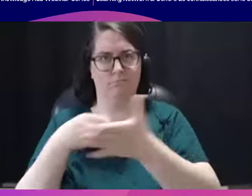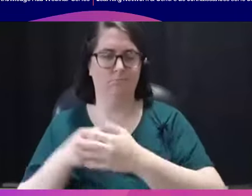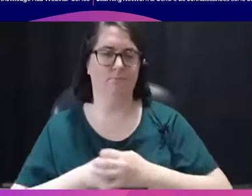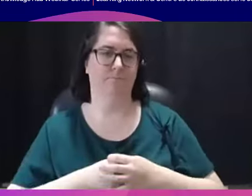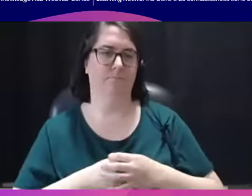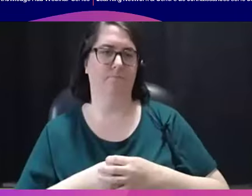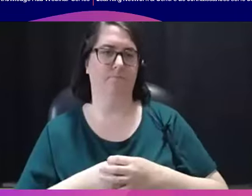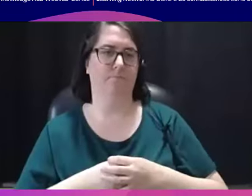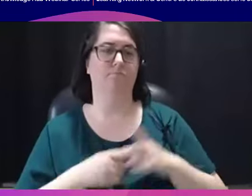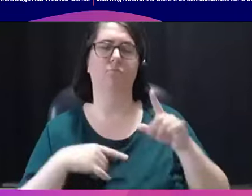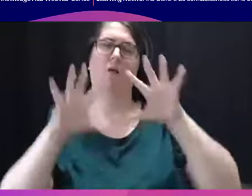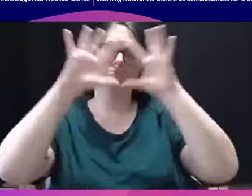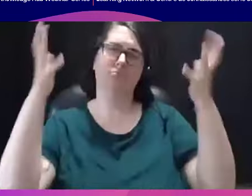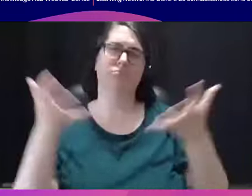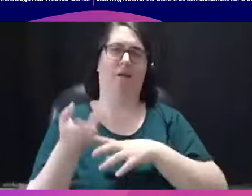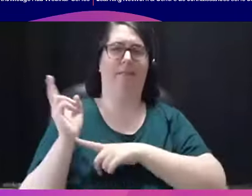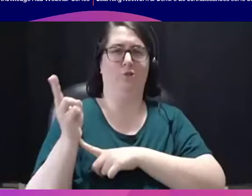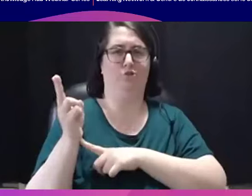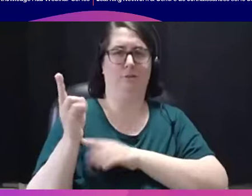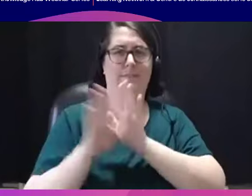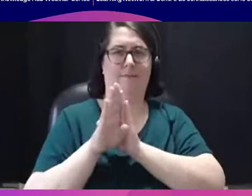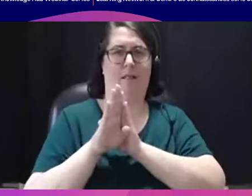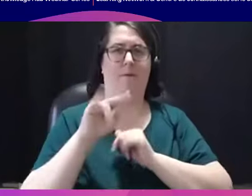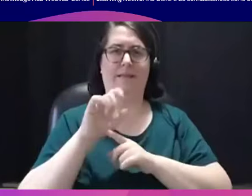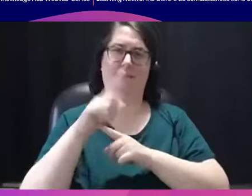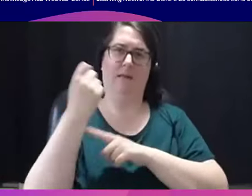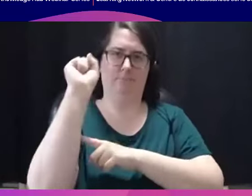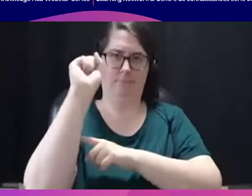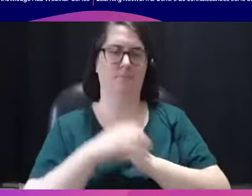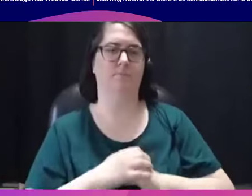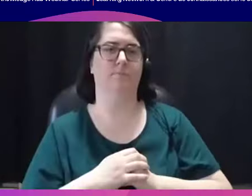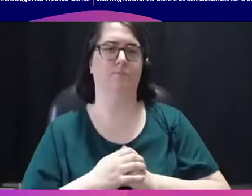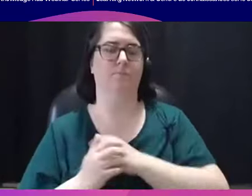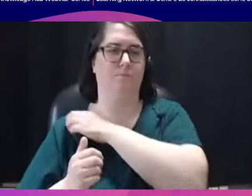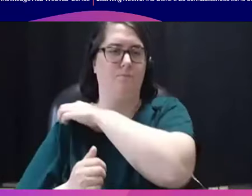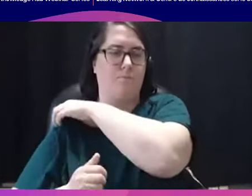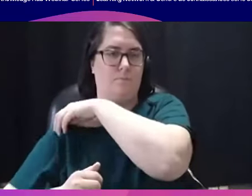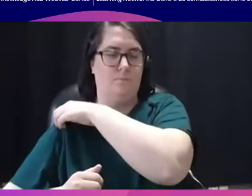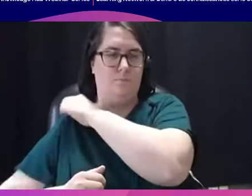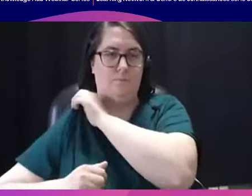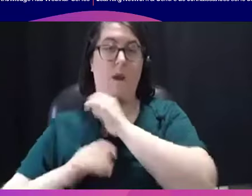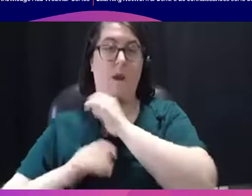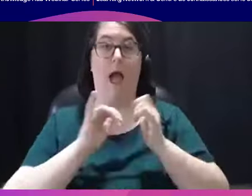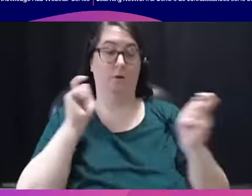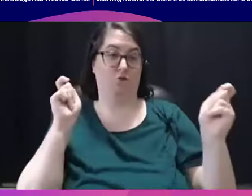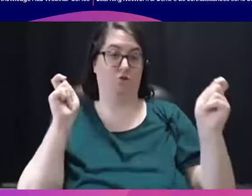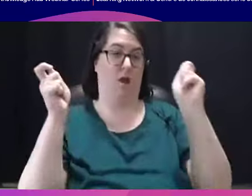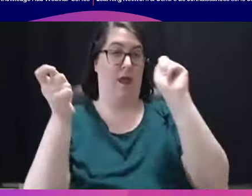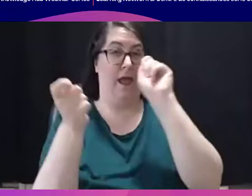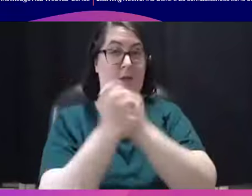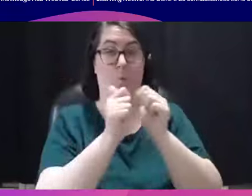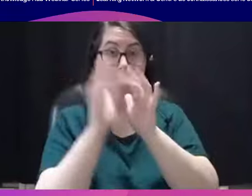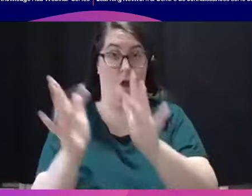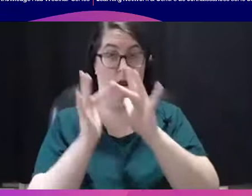I'll begin with a quick overview of the history and development of the incel movement. I'll talk about how the incel movement has evolved in the online space and